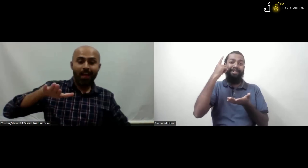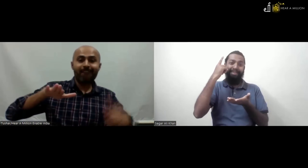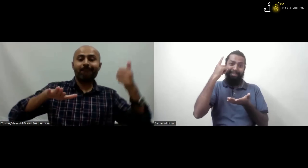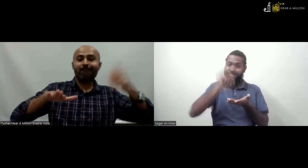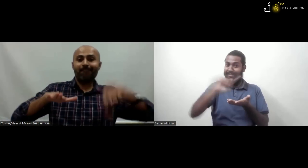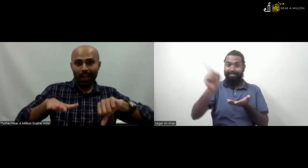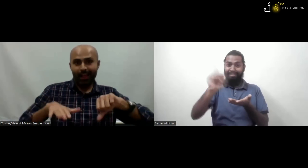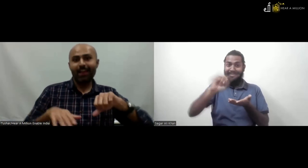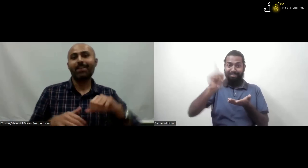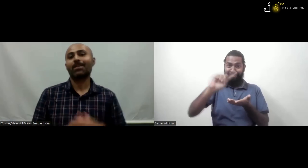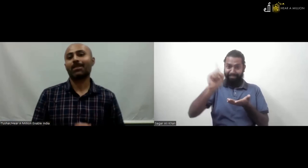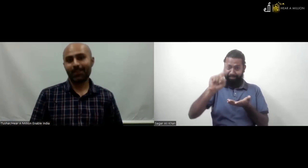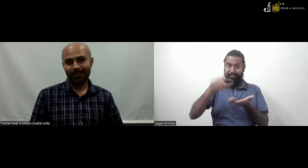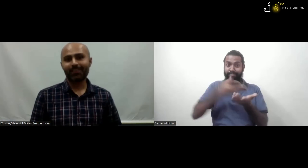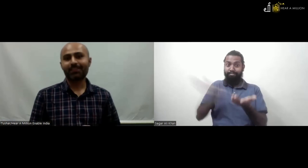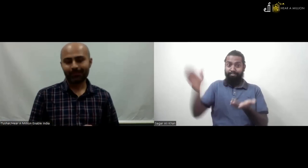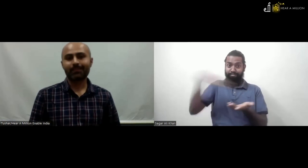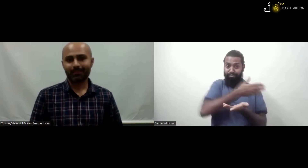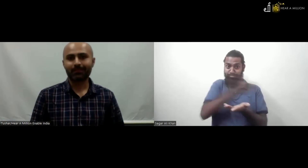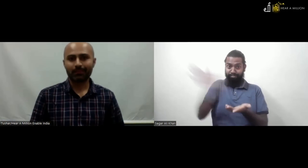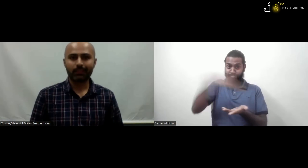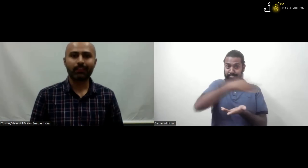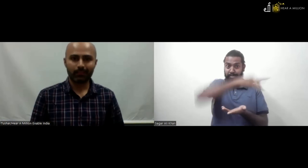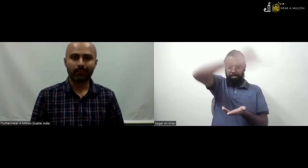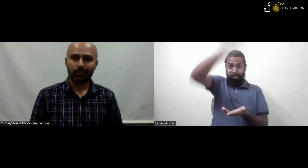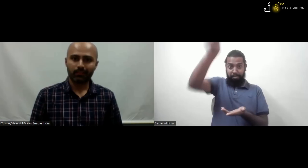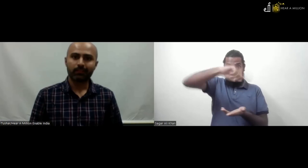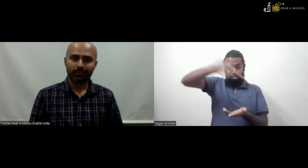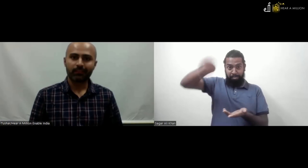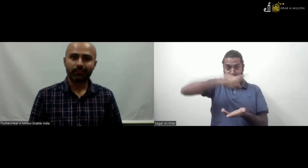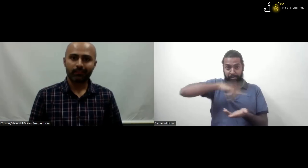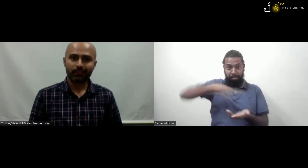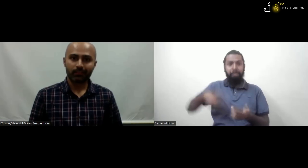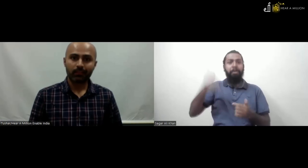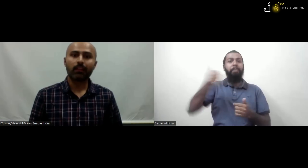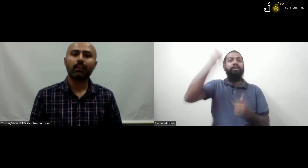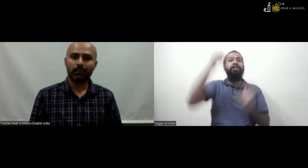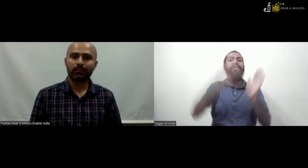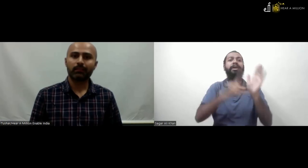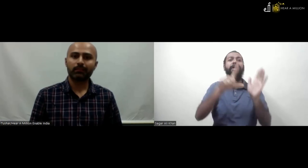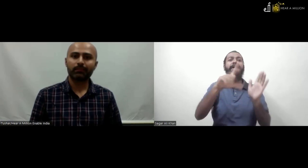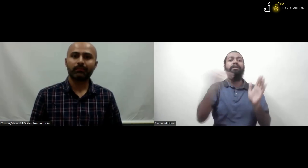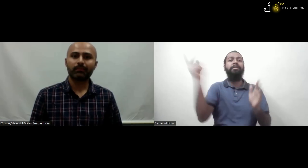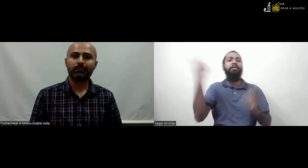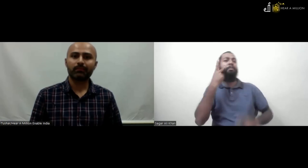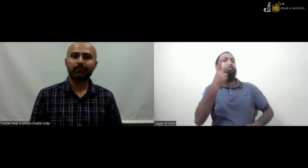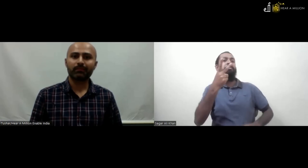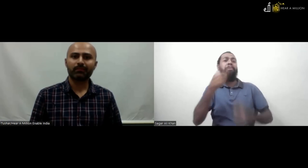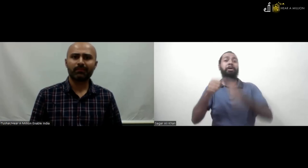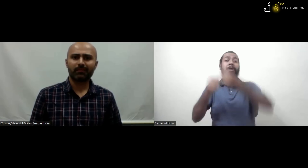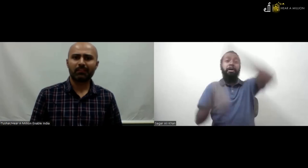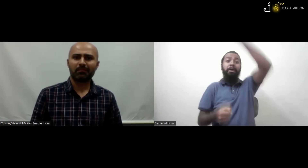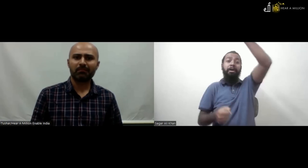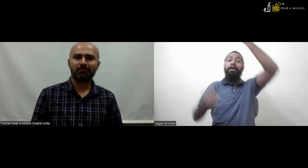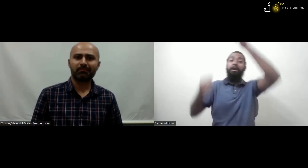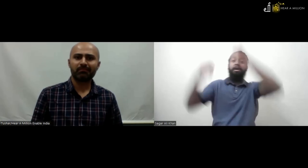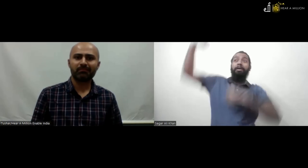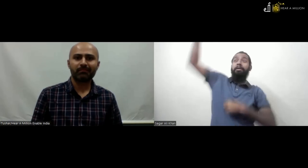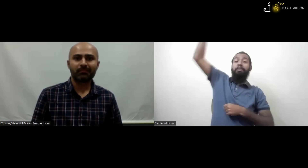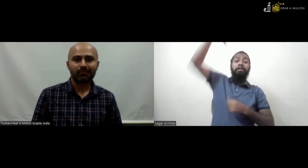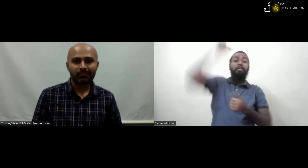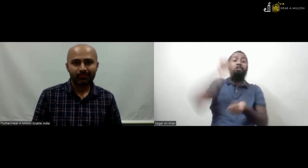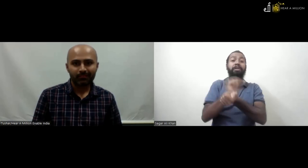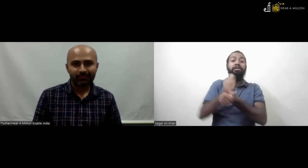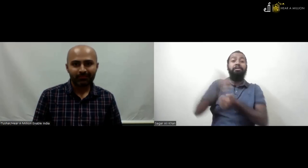cone falls, that means you are disqualified. You have to ensure that you maneuver the red cones without any of